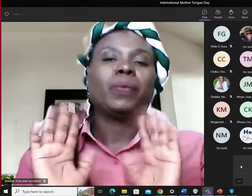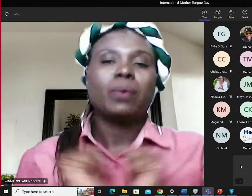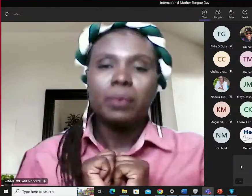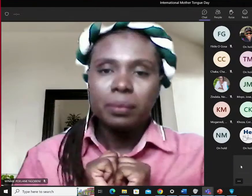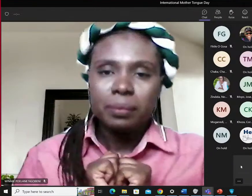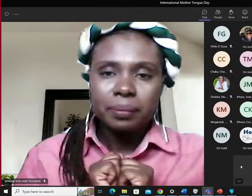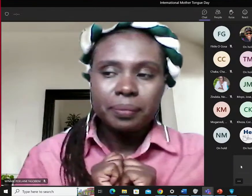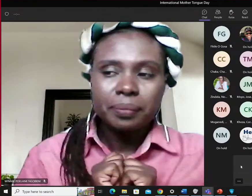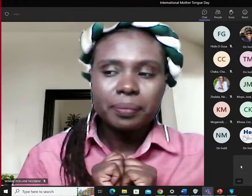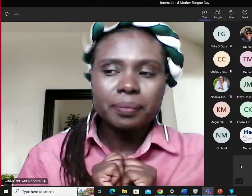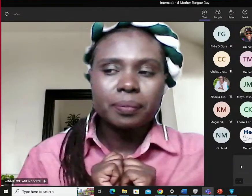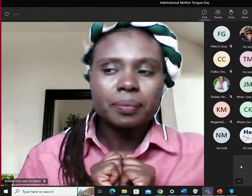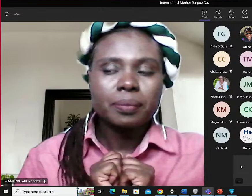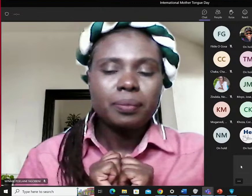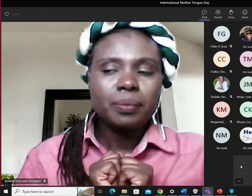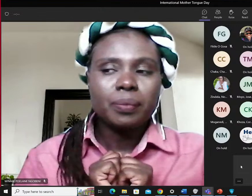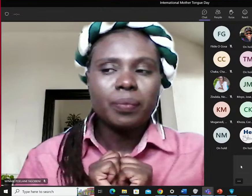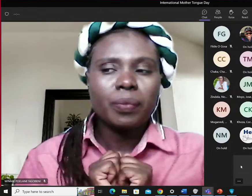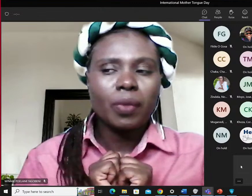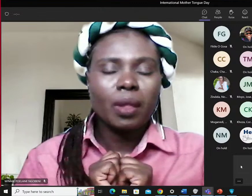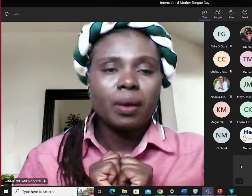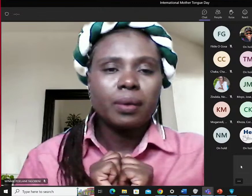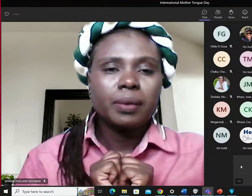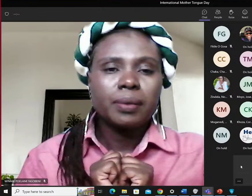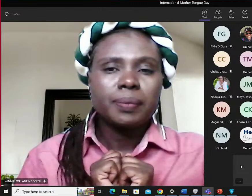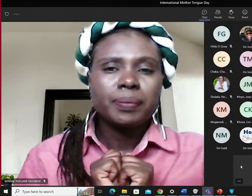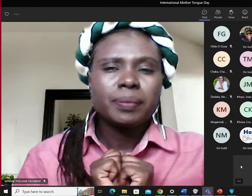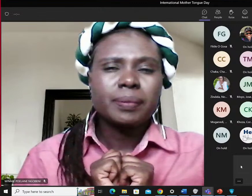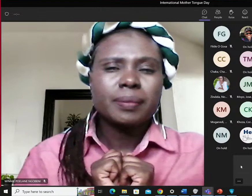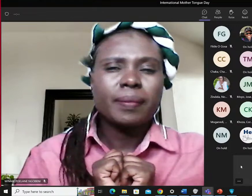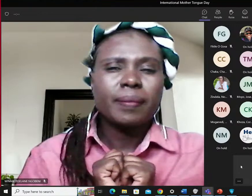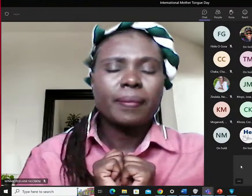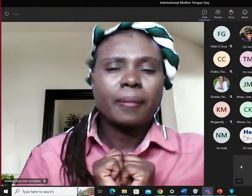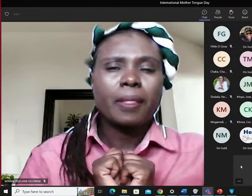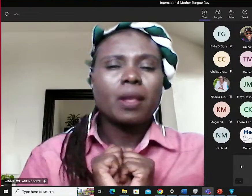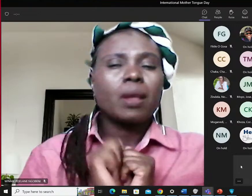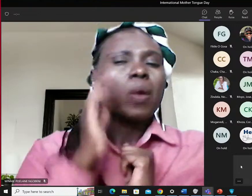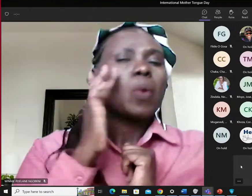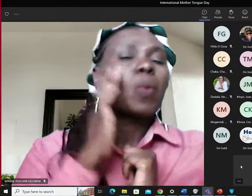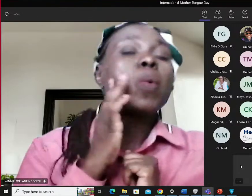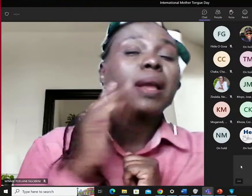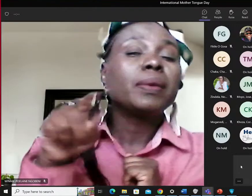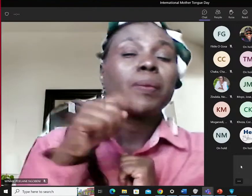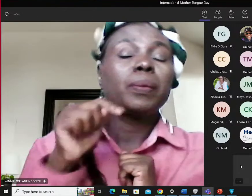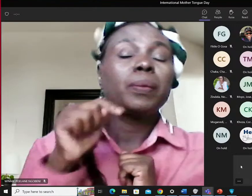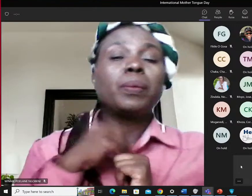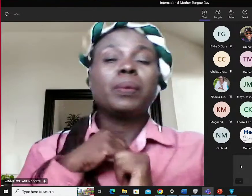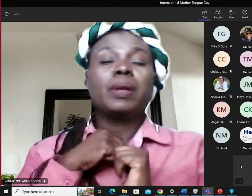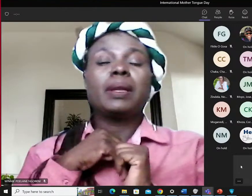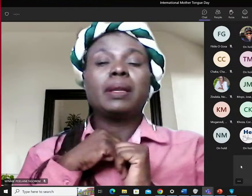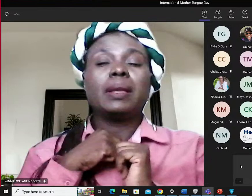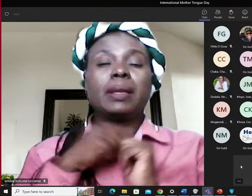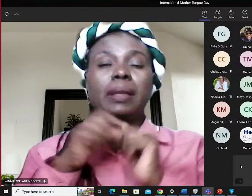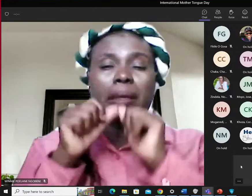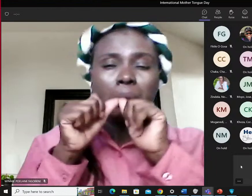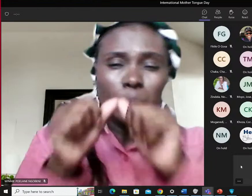So when then we came into existence as the language